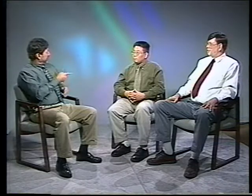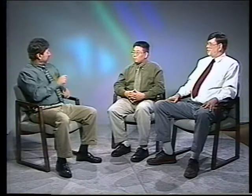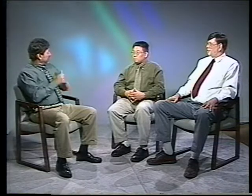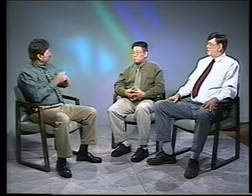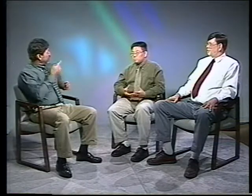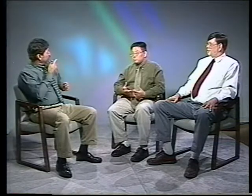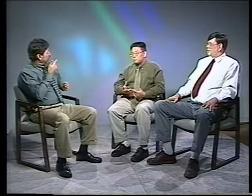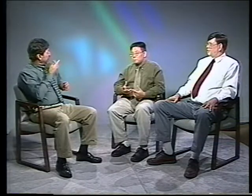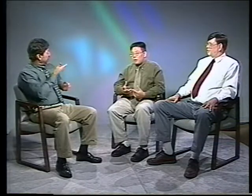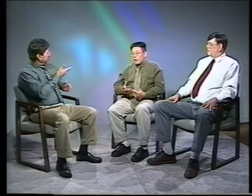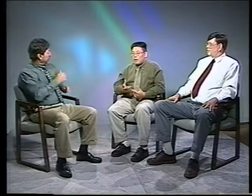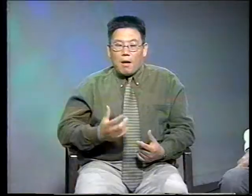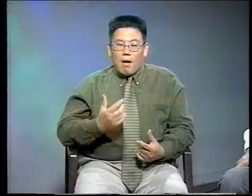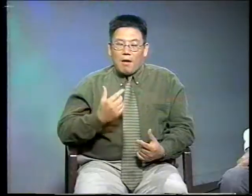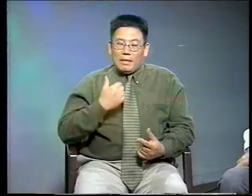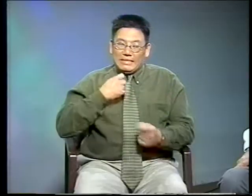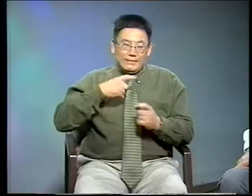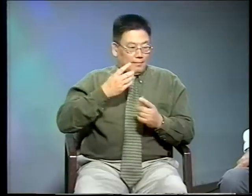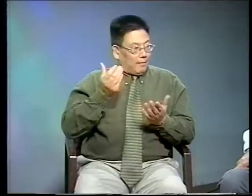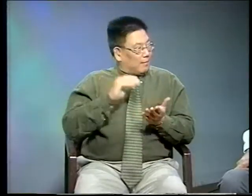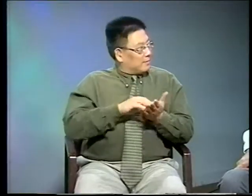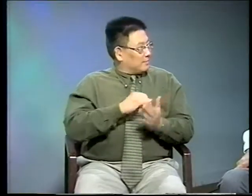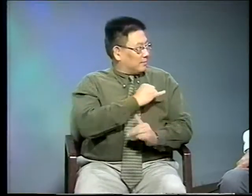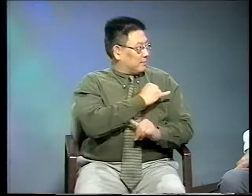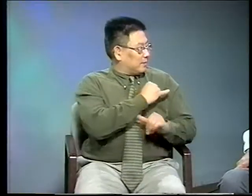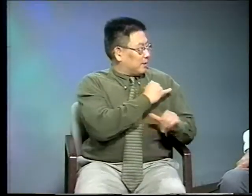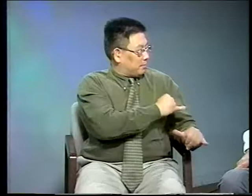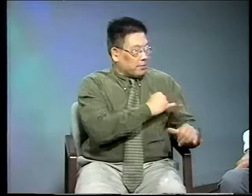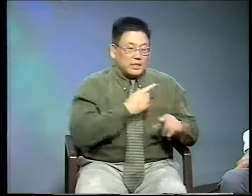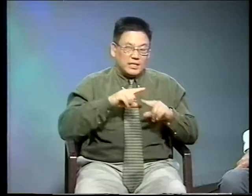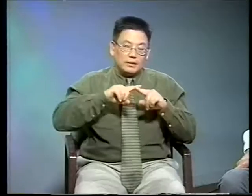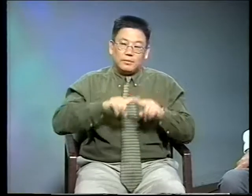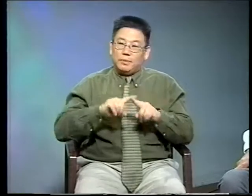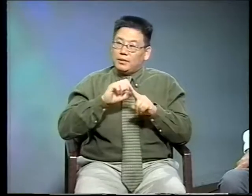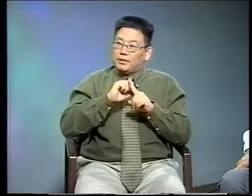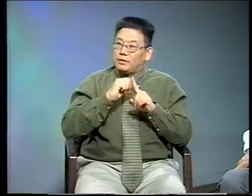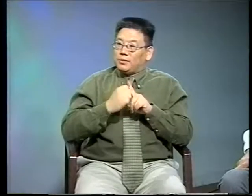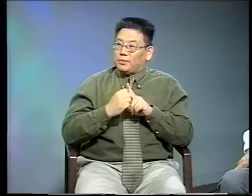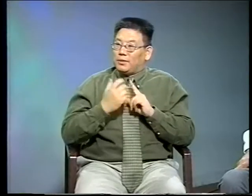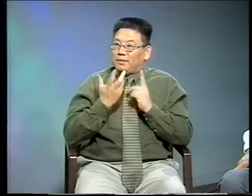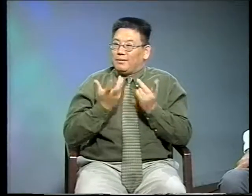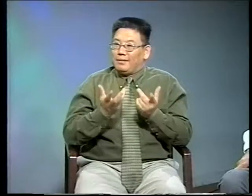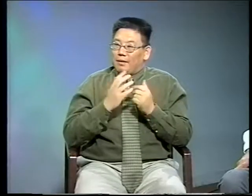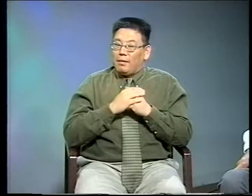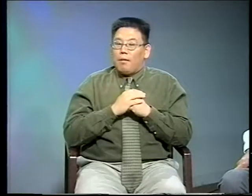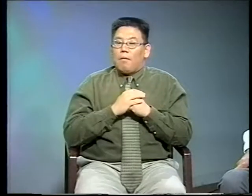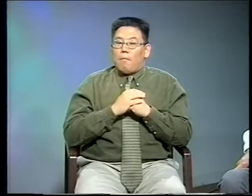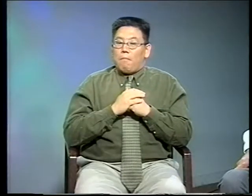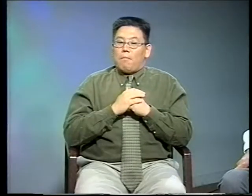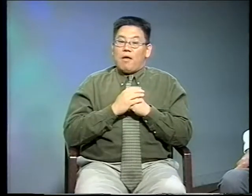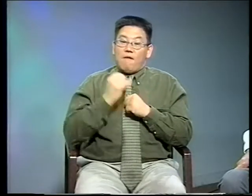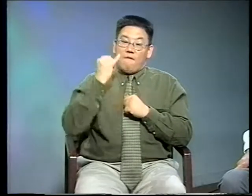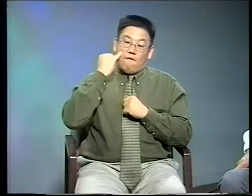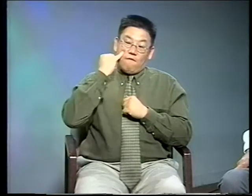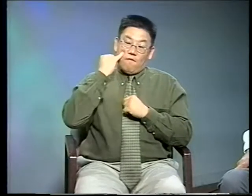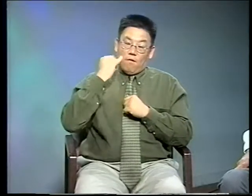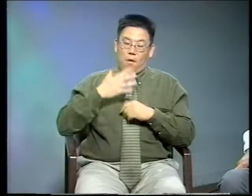what about yourself? What would be your preference? Again, I would have to echo what Howard was